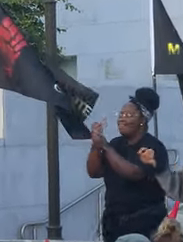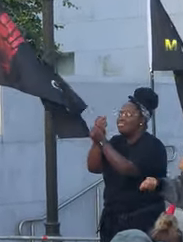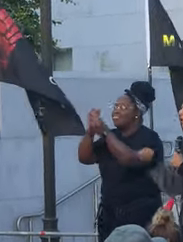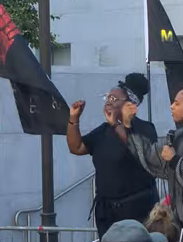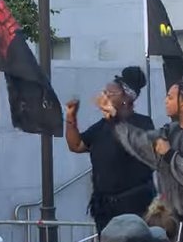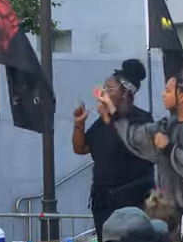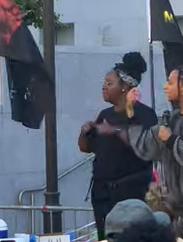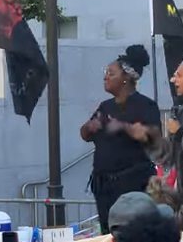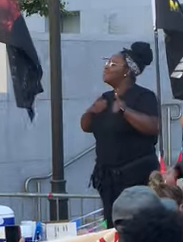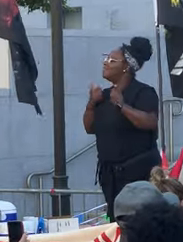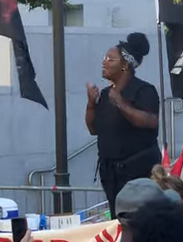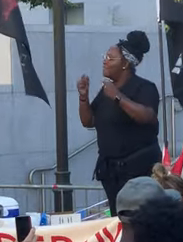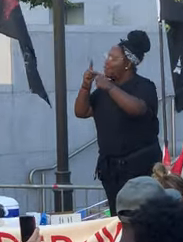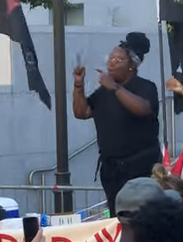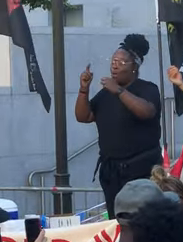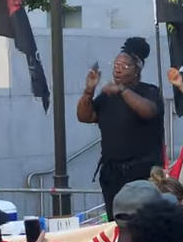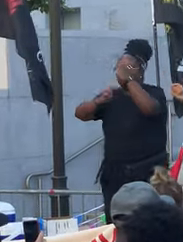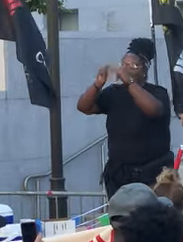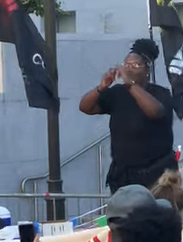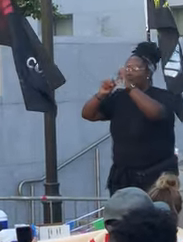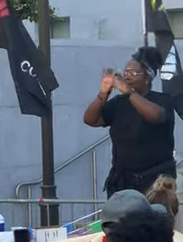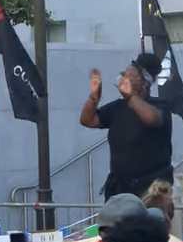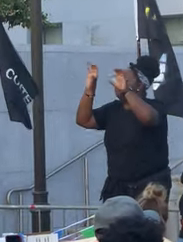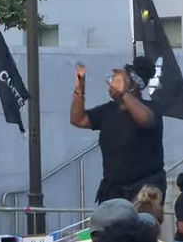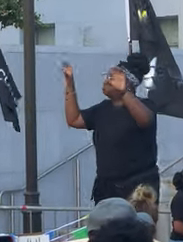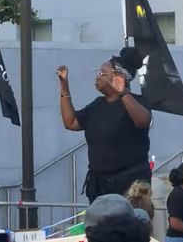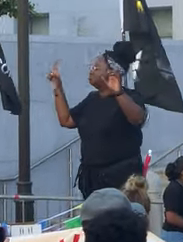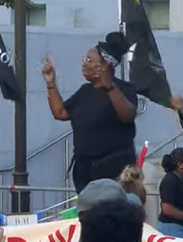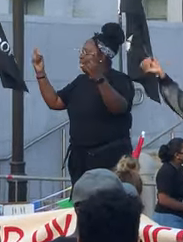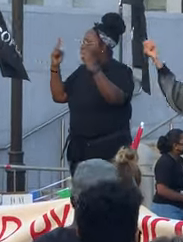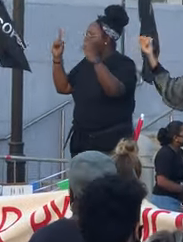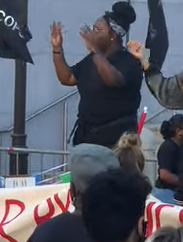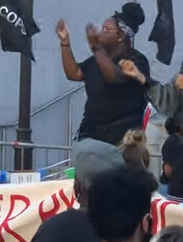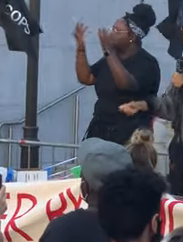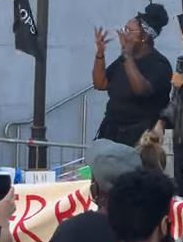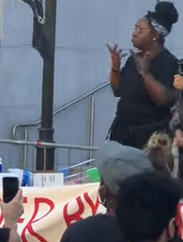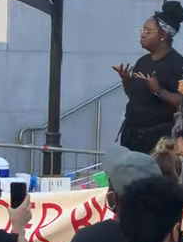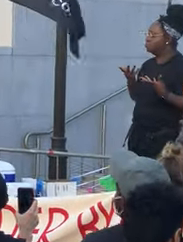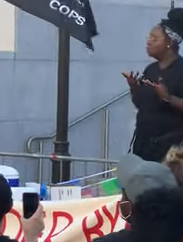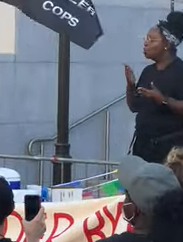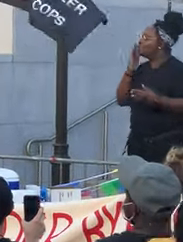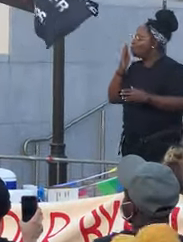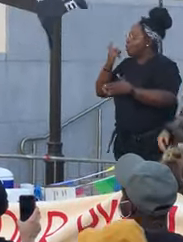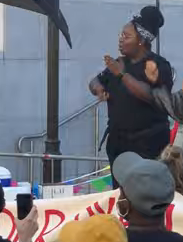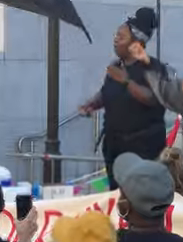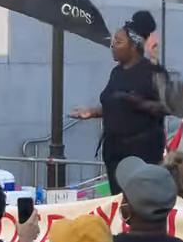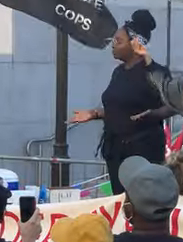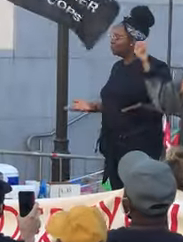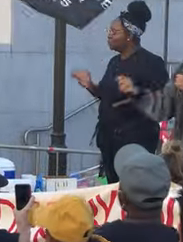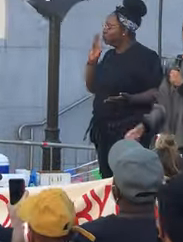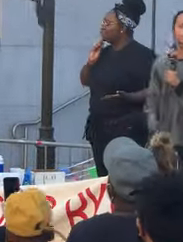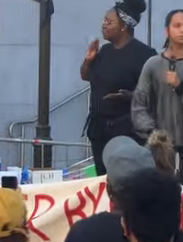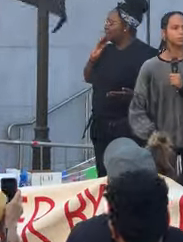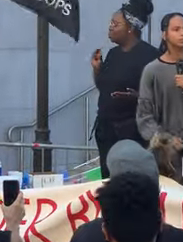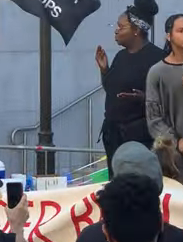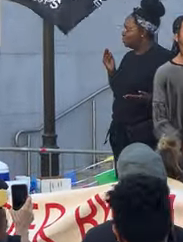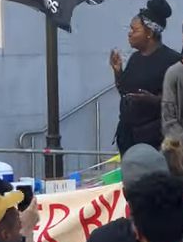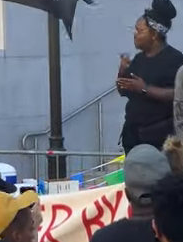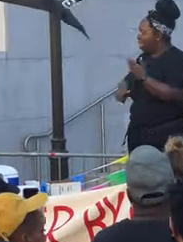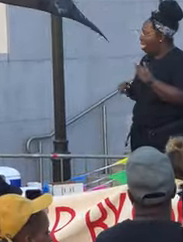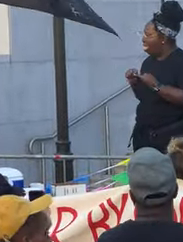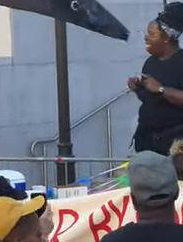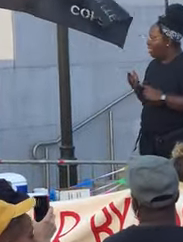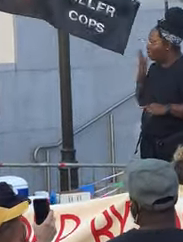living, you the bricklayers and the light bringers, you know the cost. You know the cost.